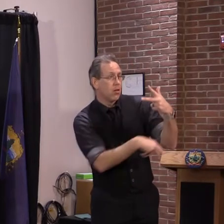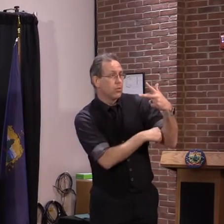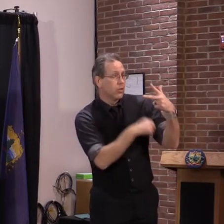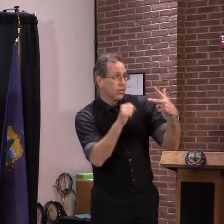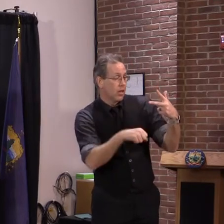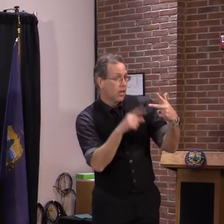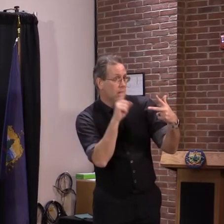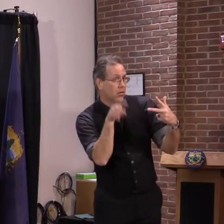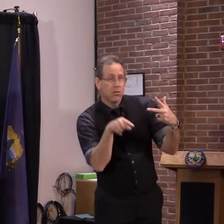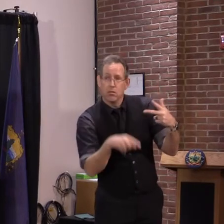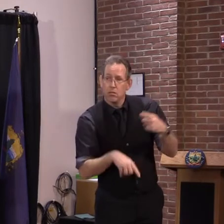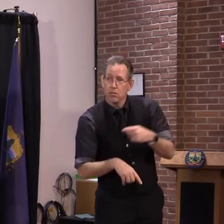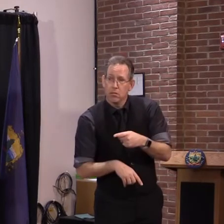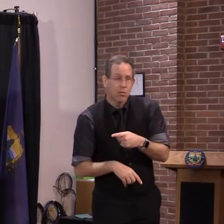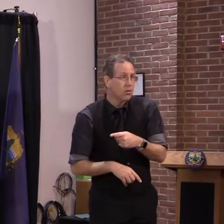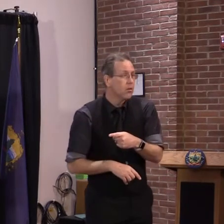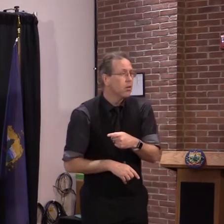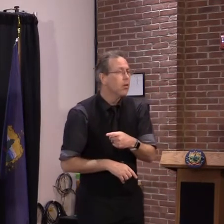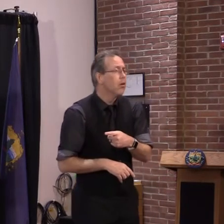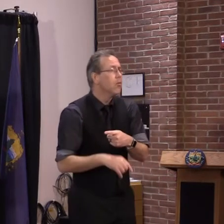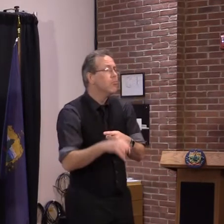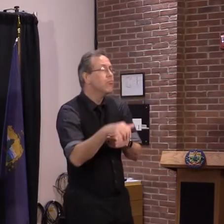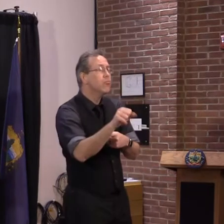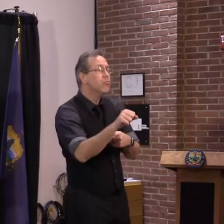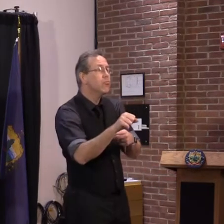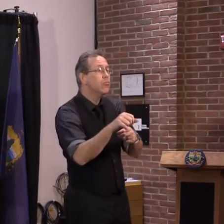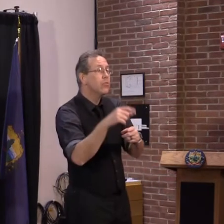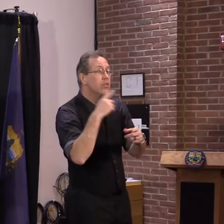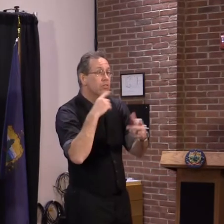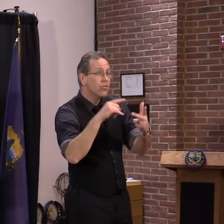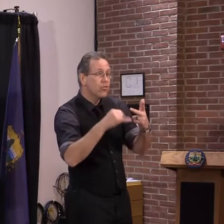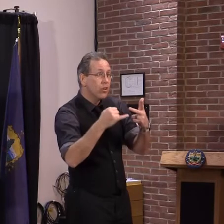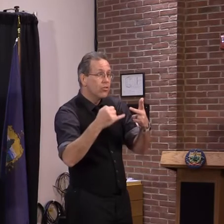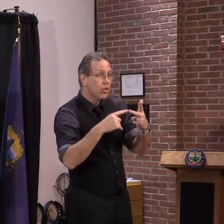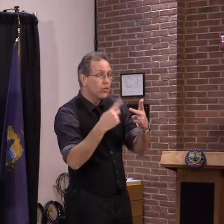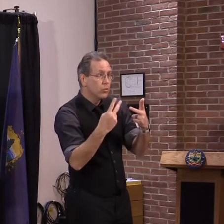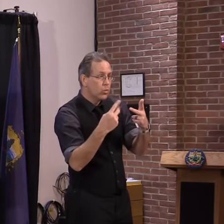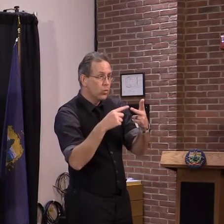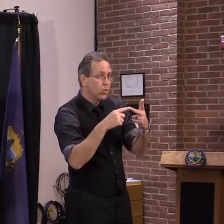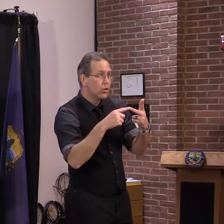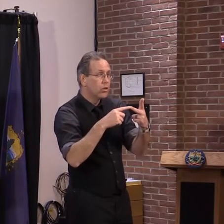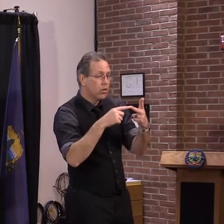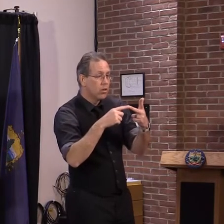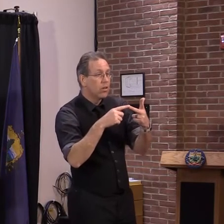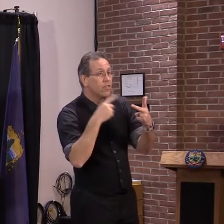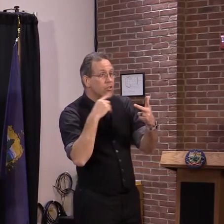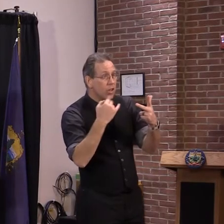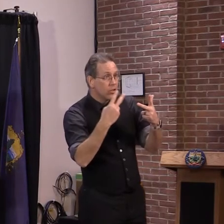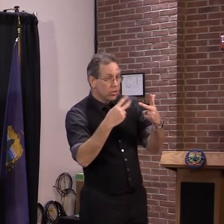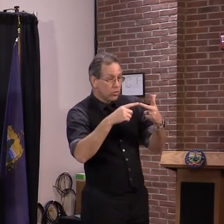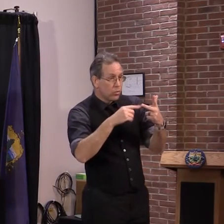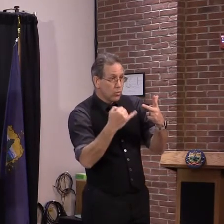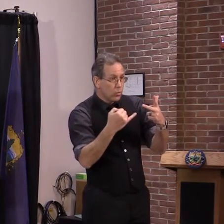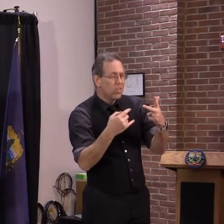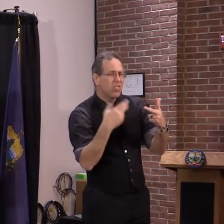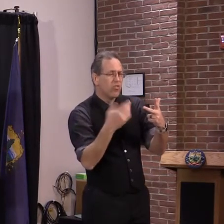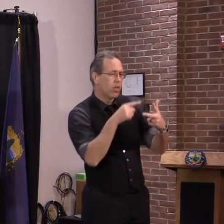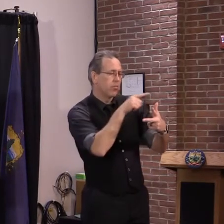That actually is recommended, so that could be fine. Oh, okay.